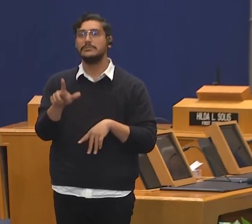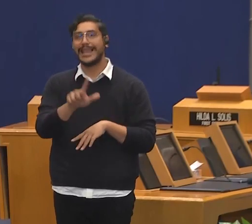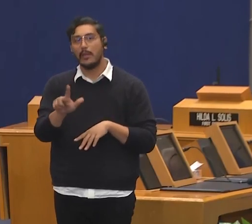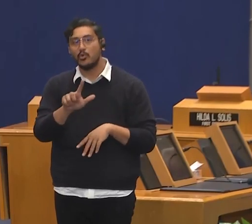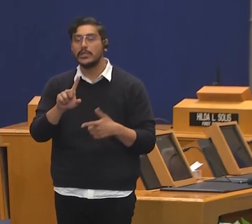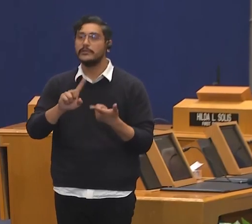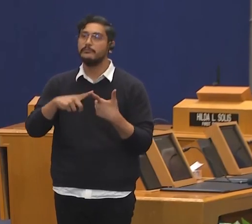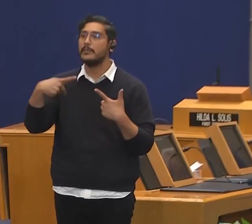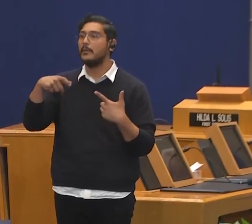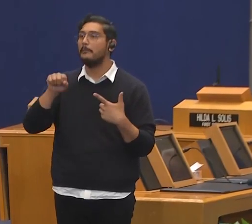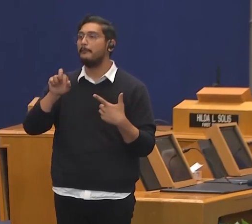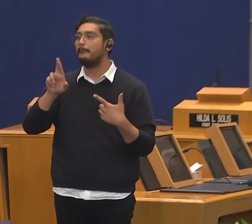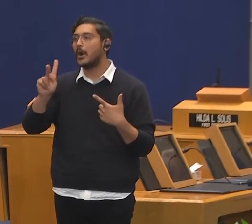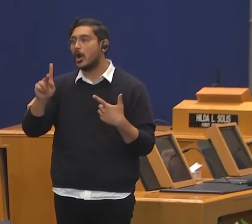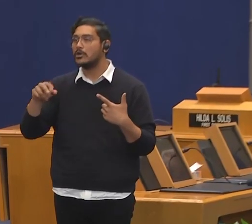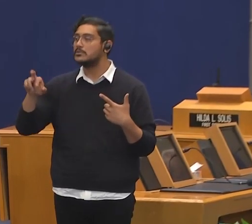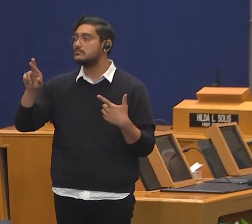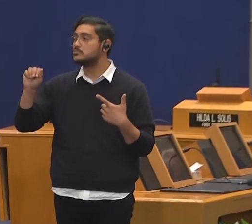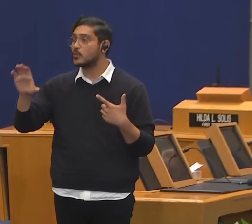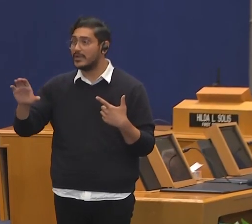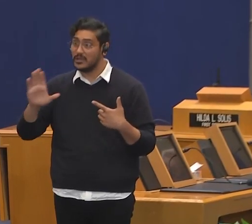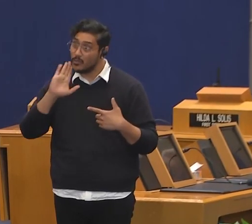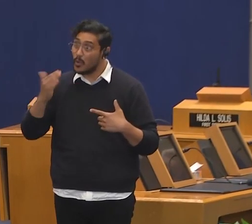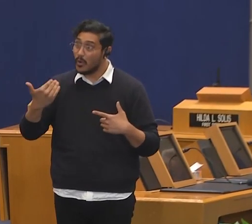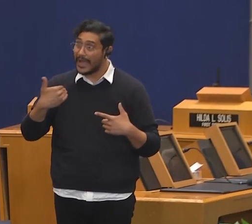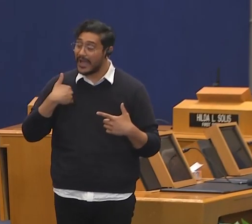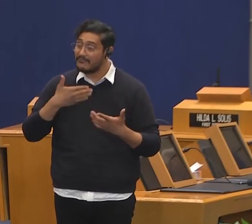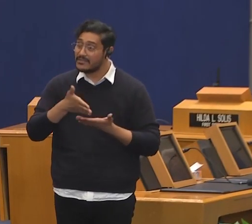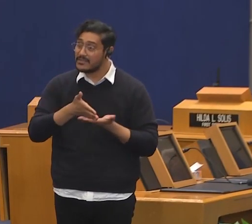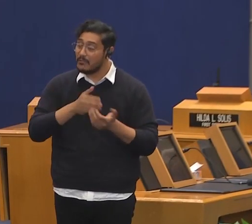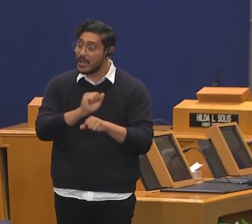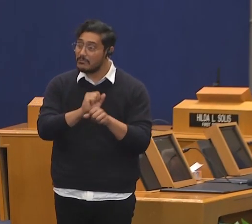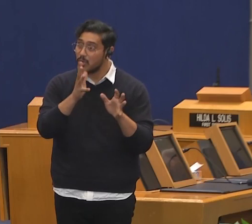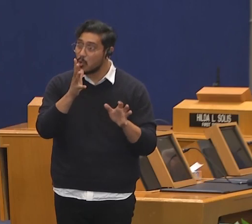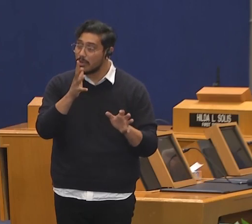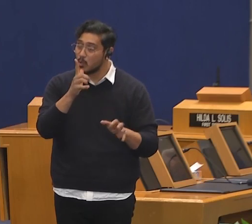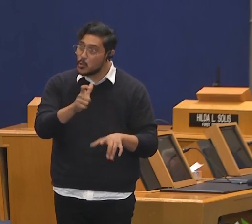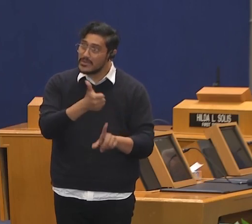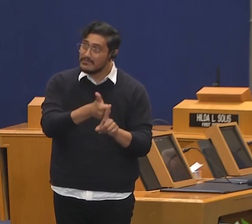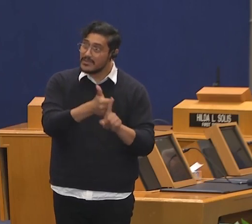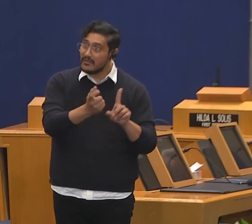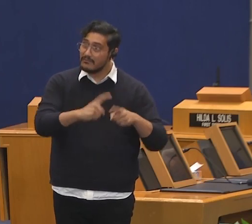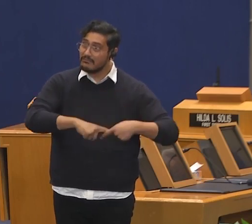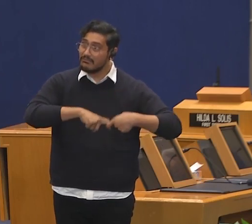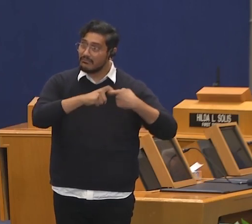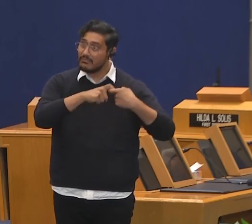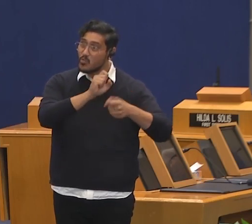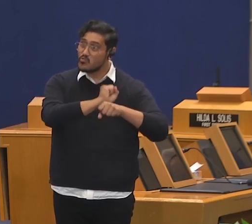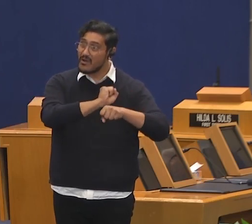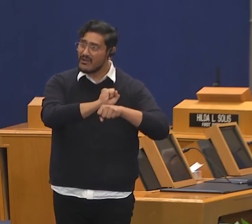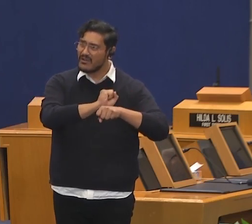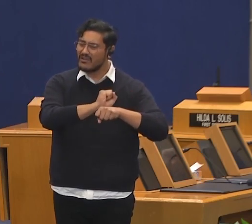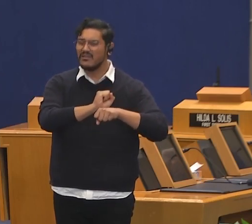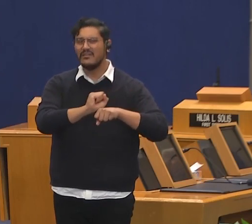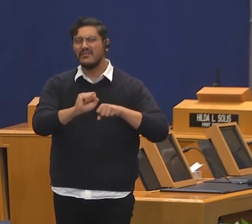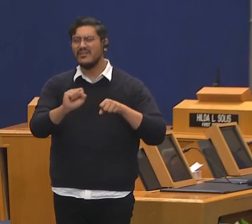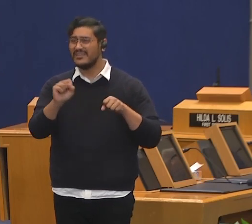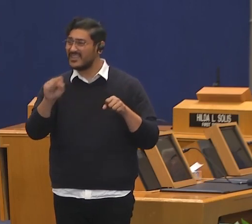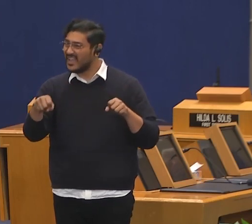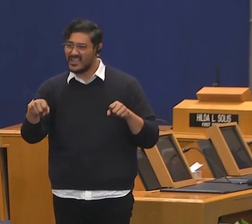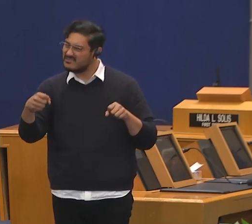Rec, and whatnot, if there's going to be any furloughed employees. And she also said that they were reassigned. Can you give us an